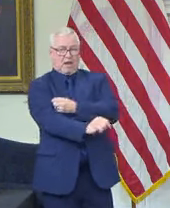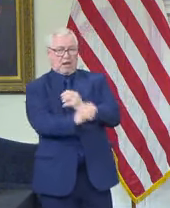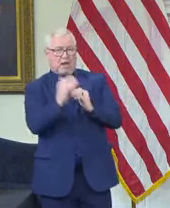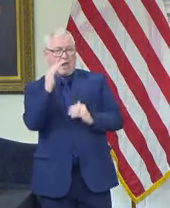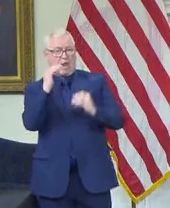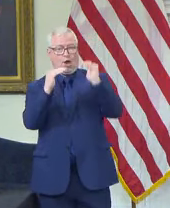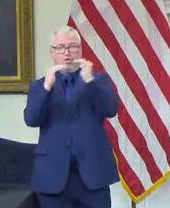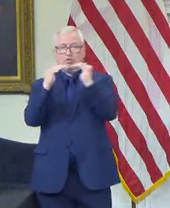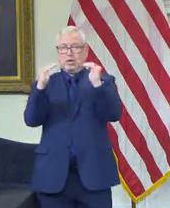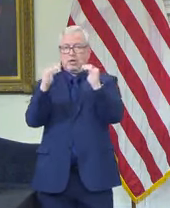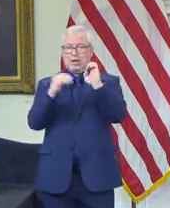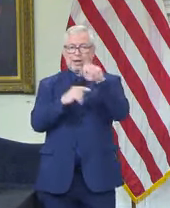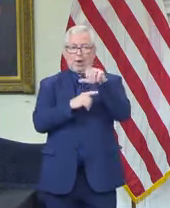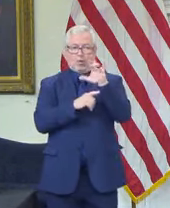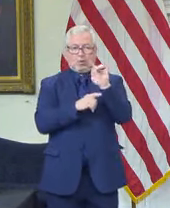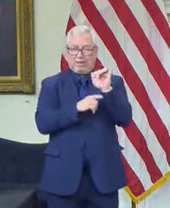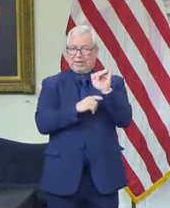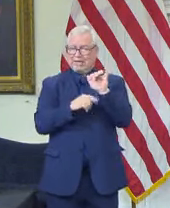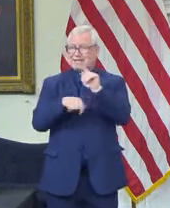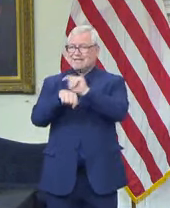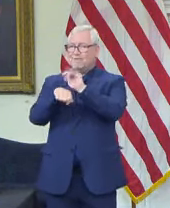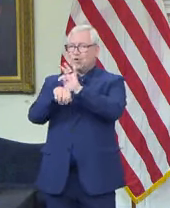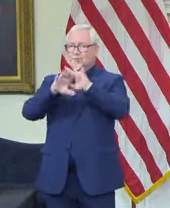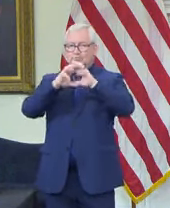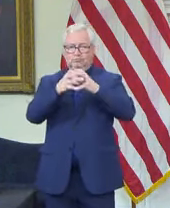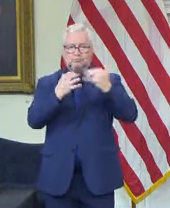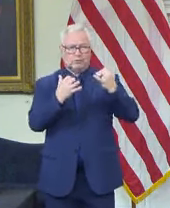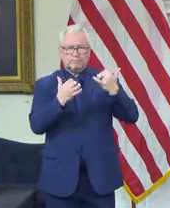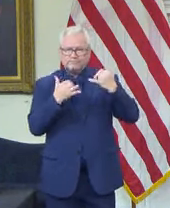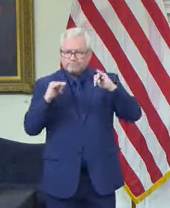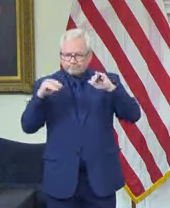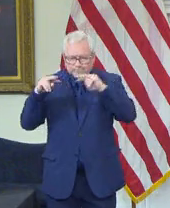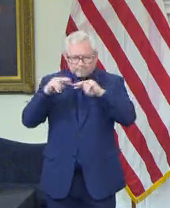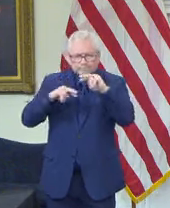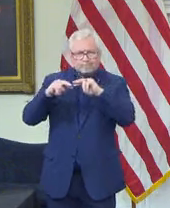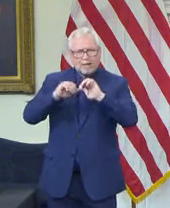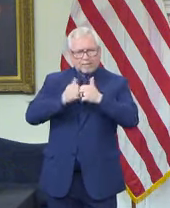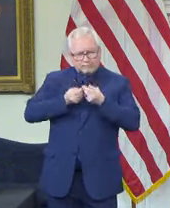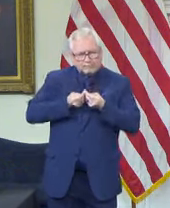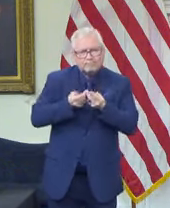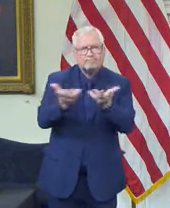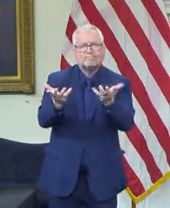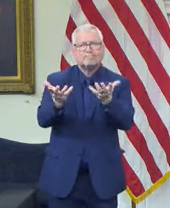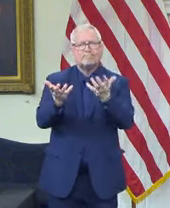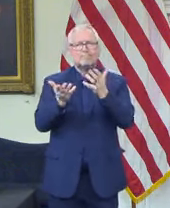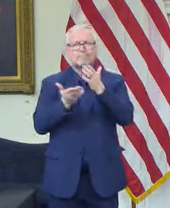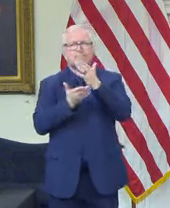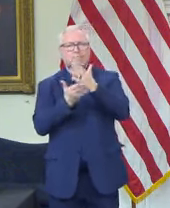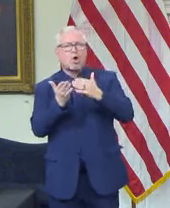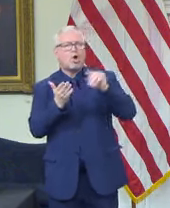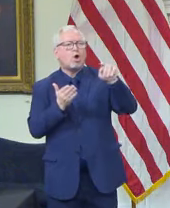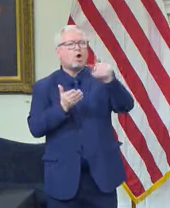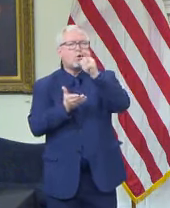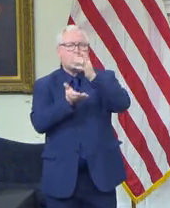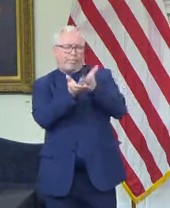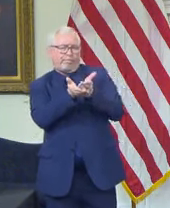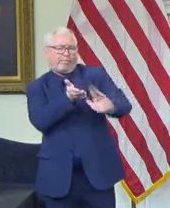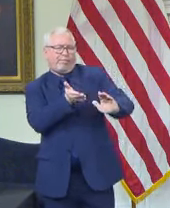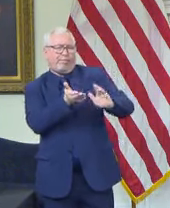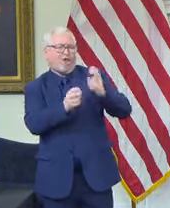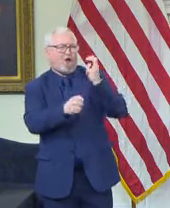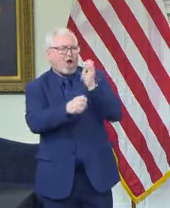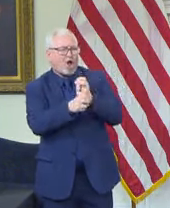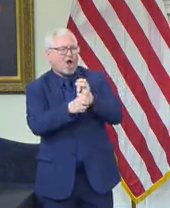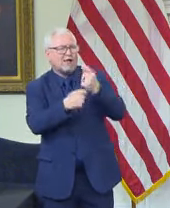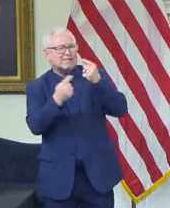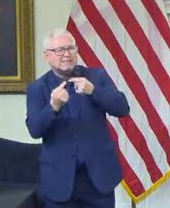in hard-to-reach and in underserved communities. And N95 masks are being distributed to all nursing